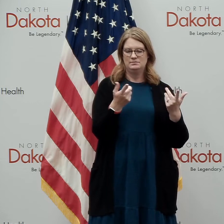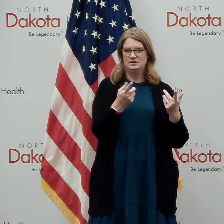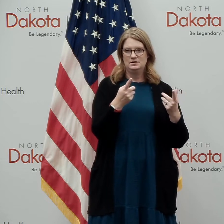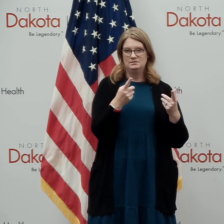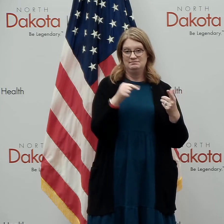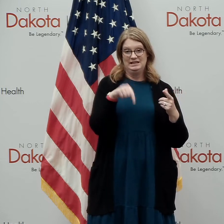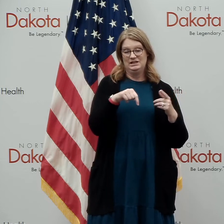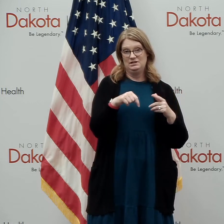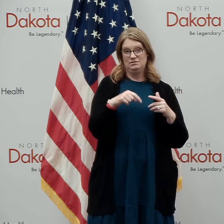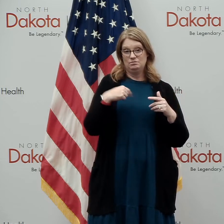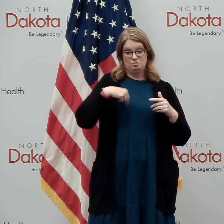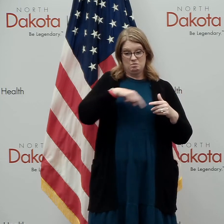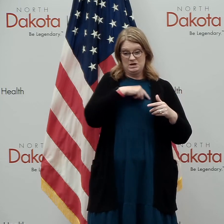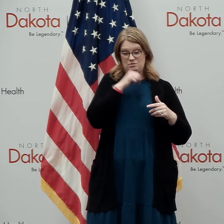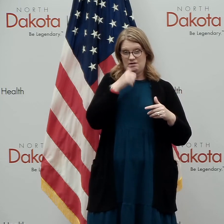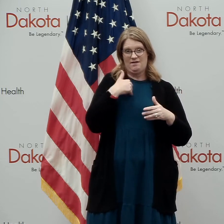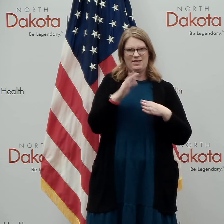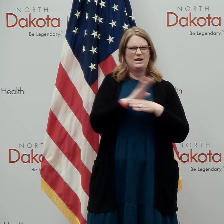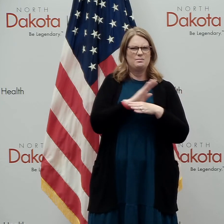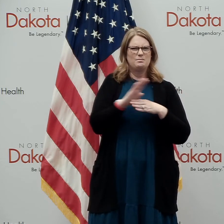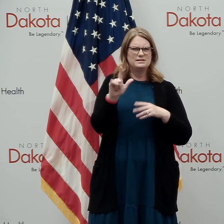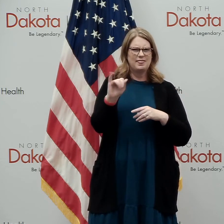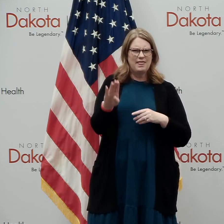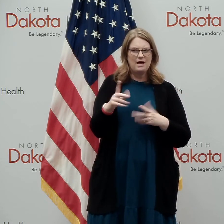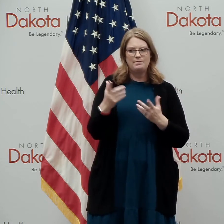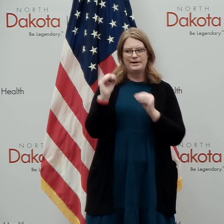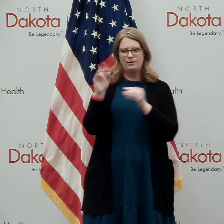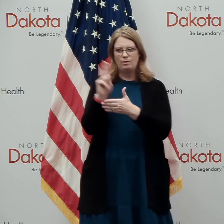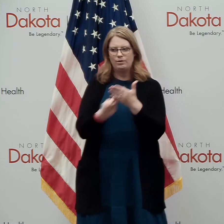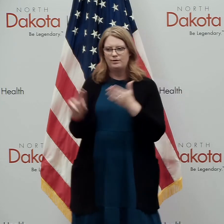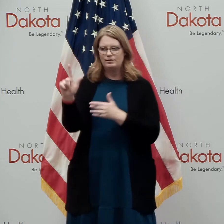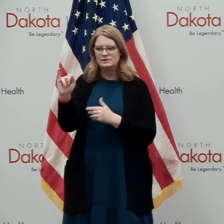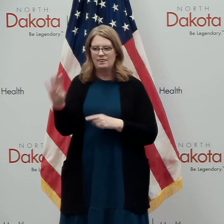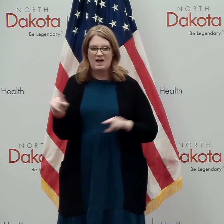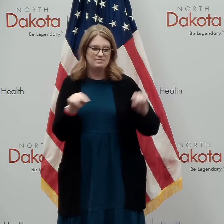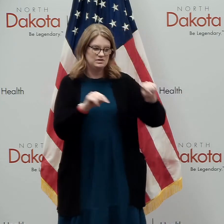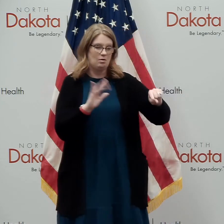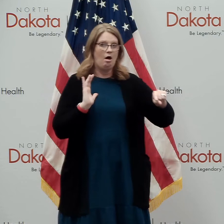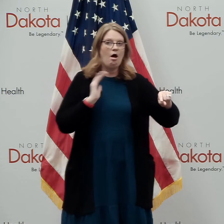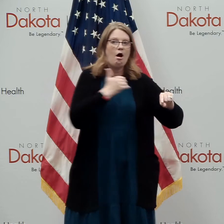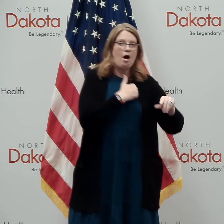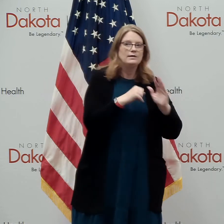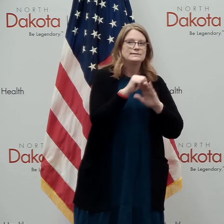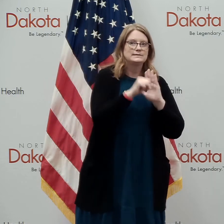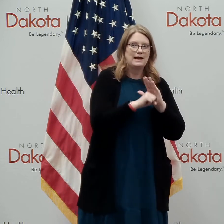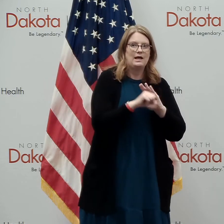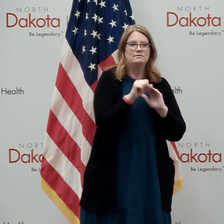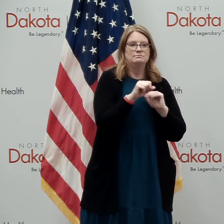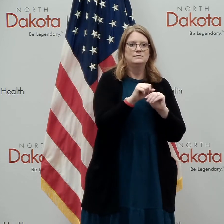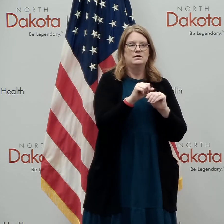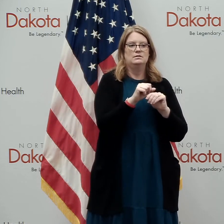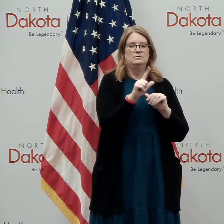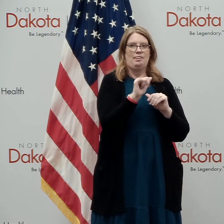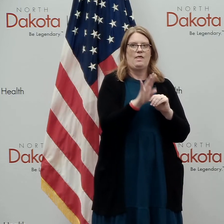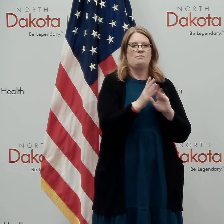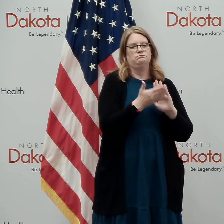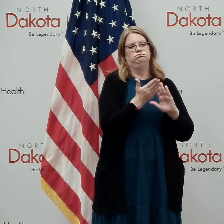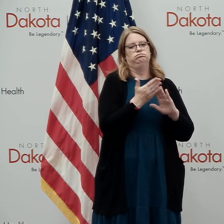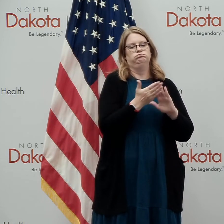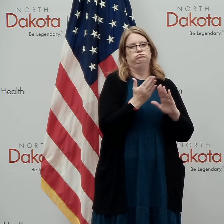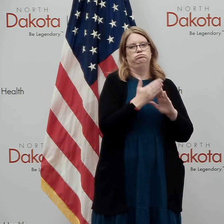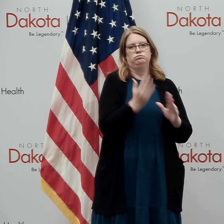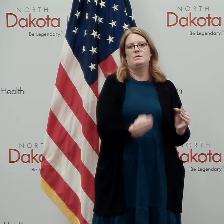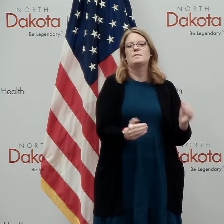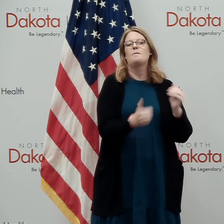lab of our own, and we didn't have university labs. So again, there's a remarkable success story here that we were able to